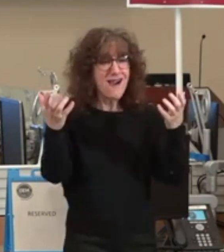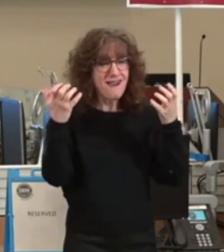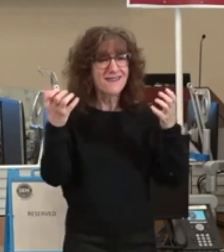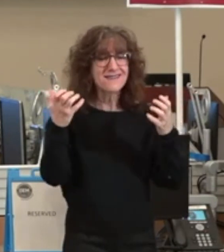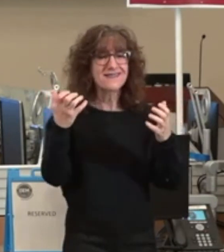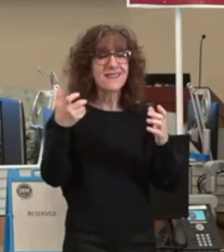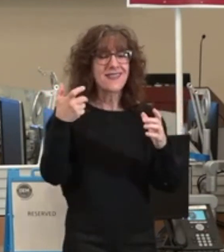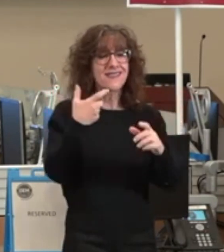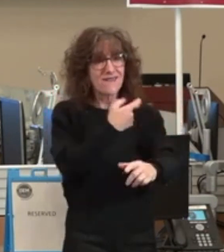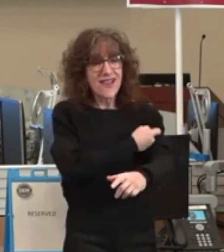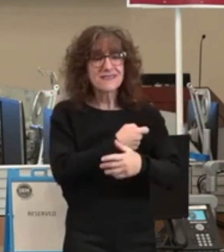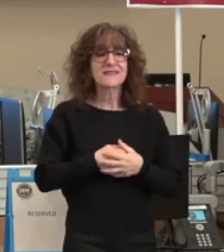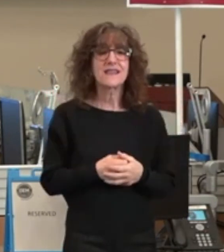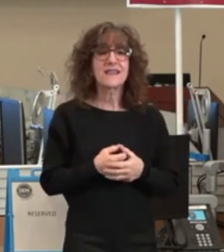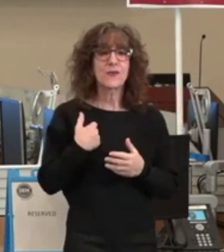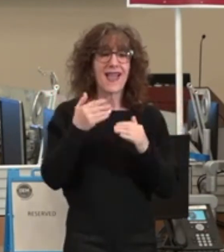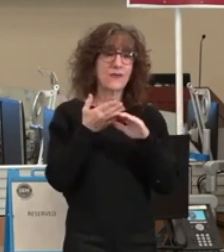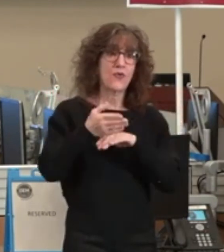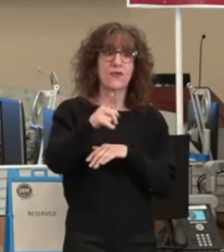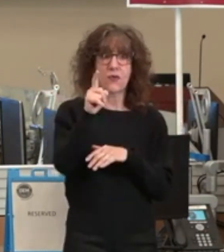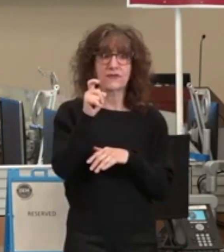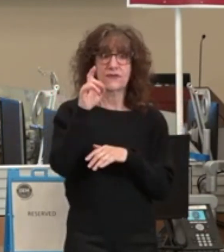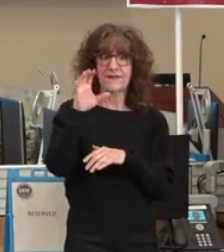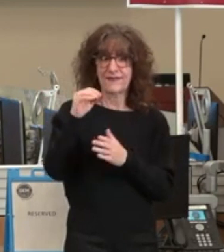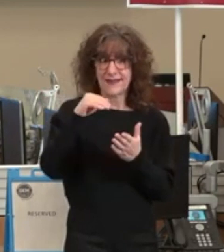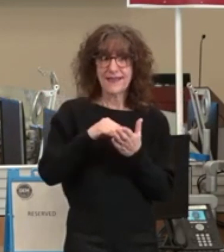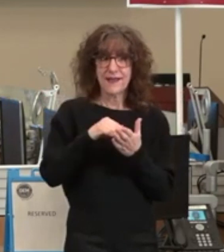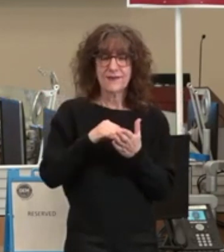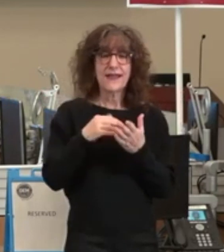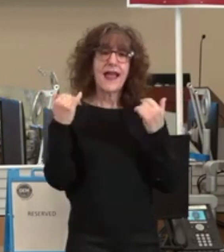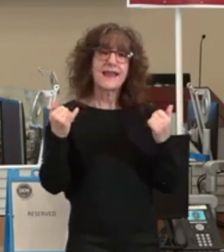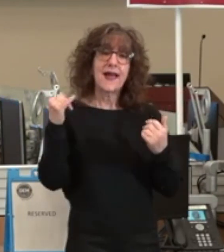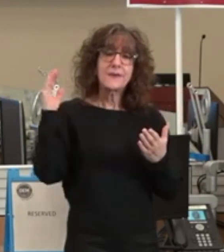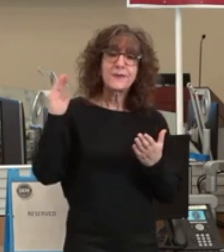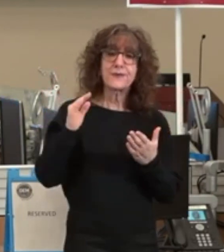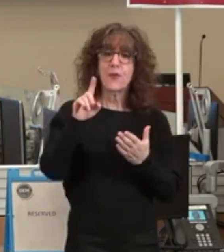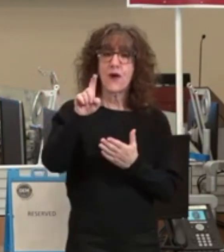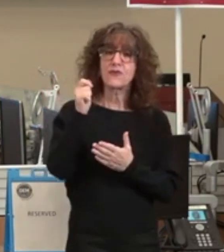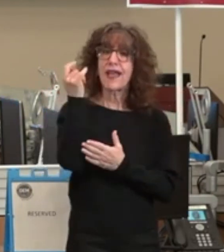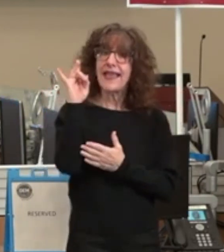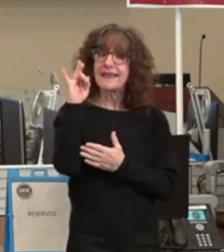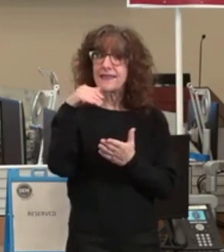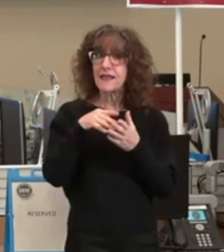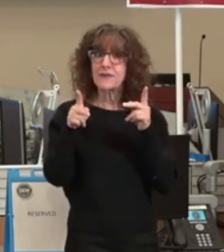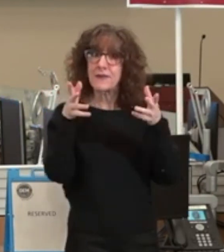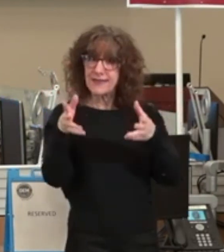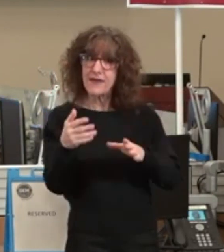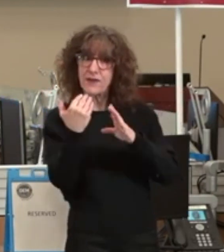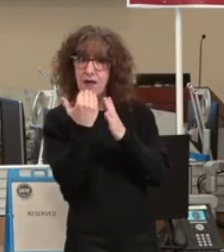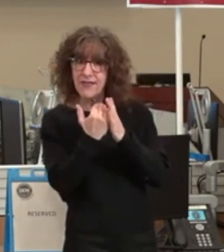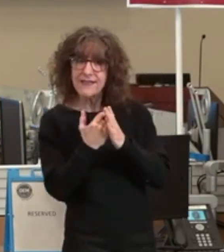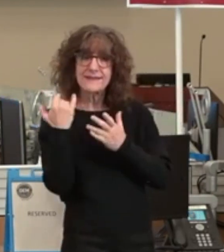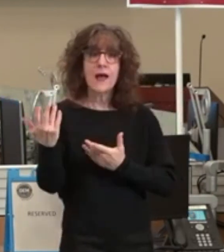vaccine. We had over 150,000, and we are now down to, we have 118,000 people who are